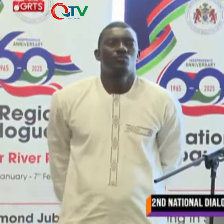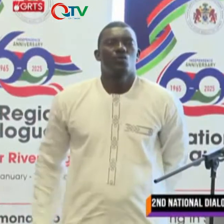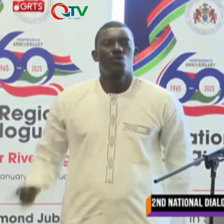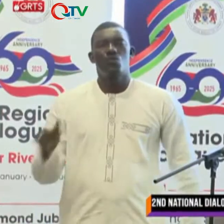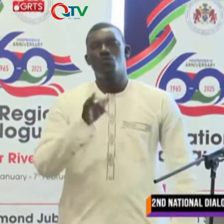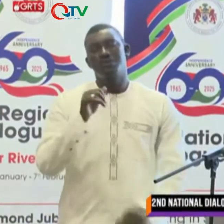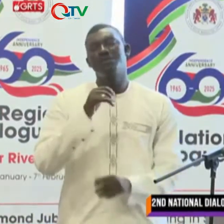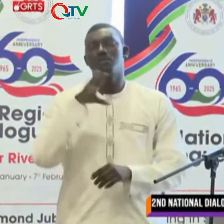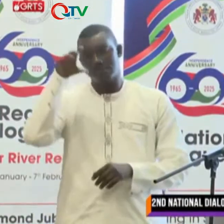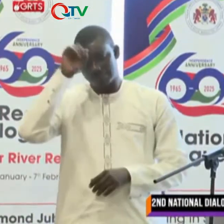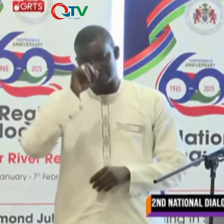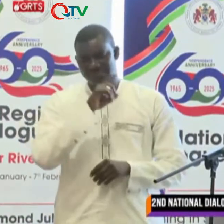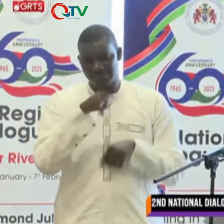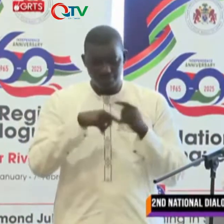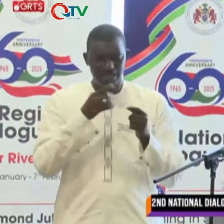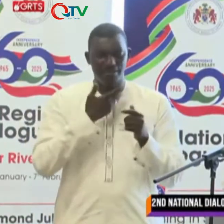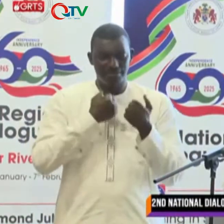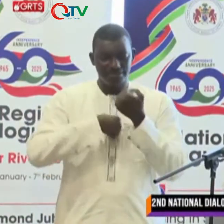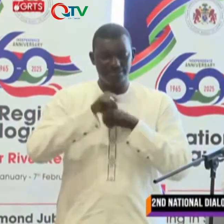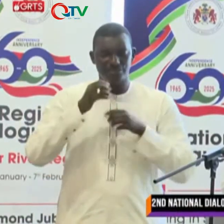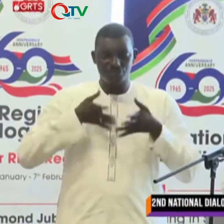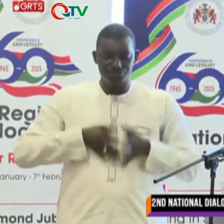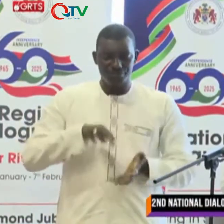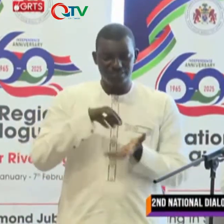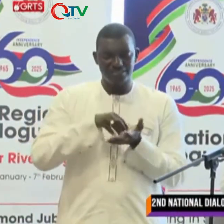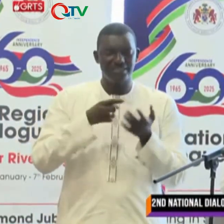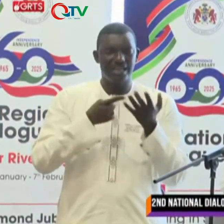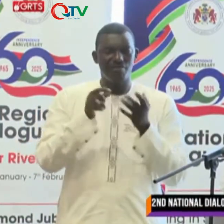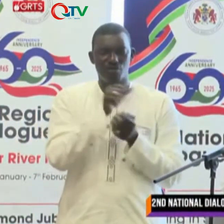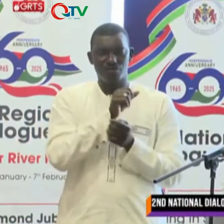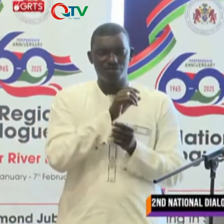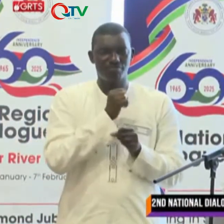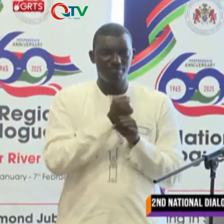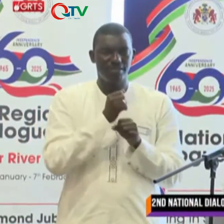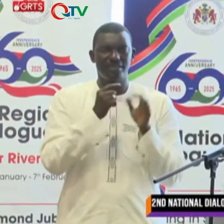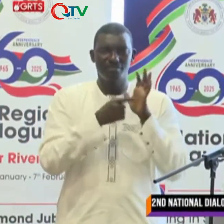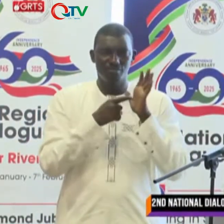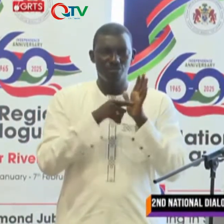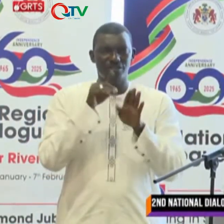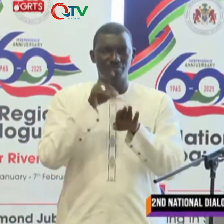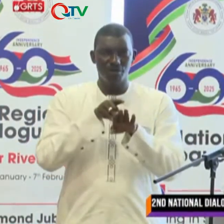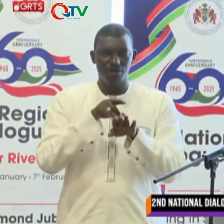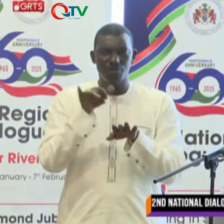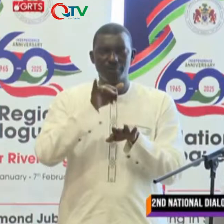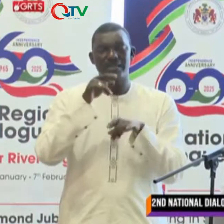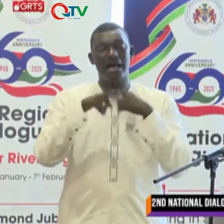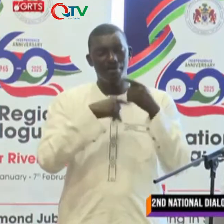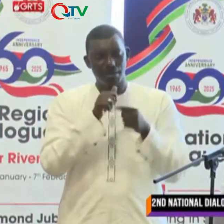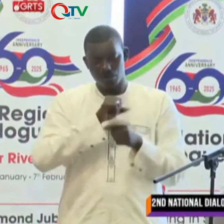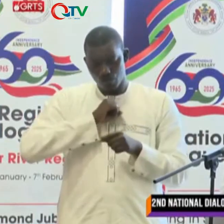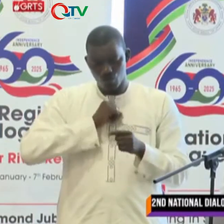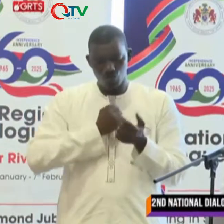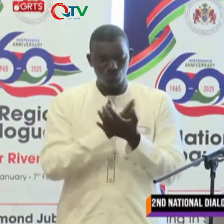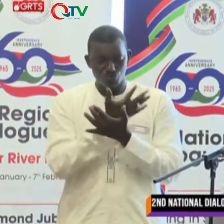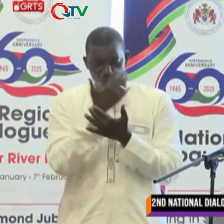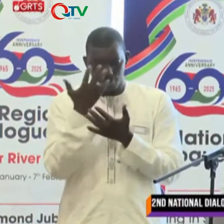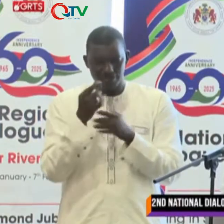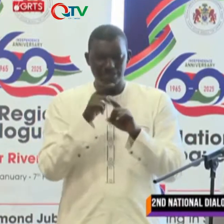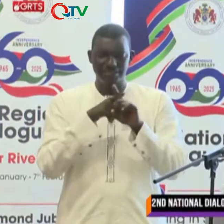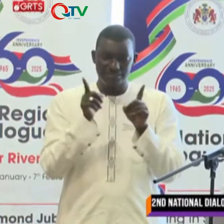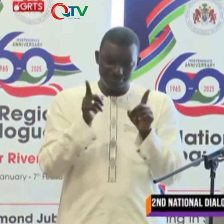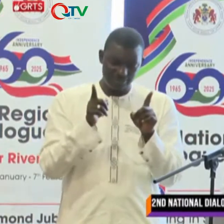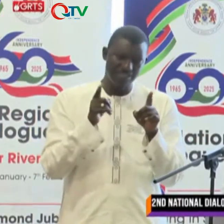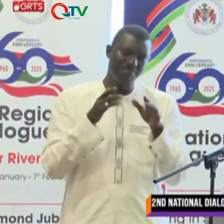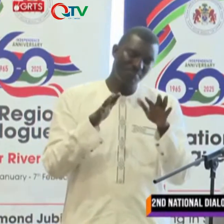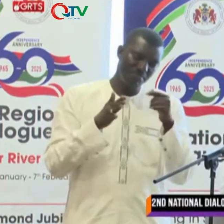understandable, having senior citizens among us. You've made an important point, which is about our commonalities. Differences might